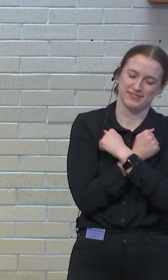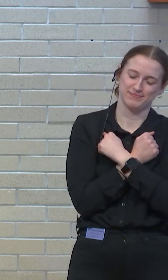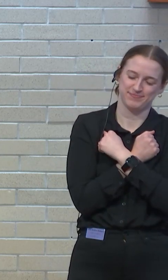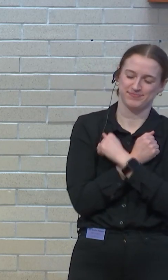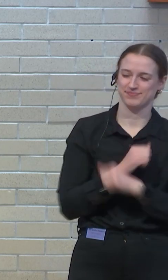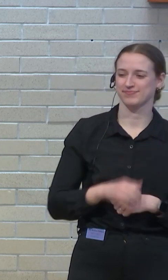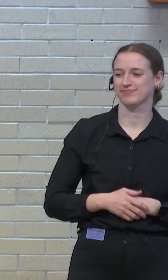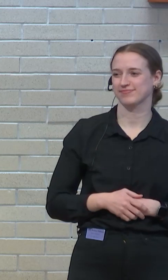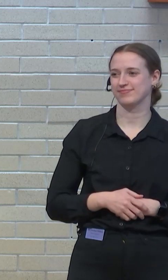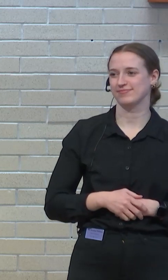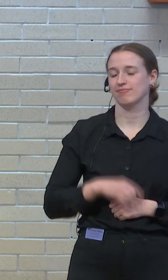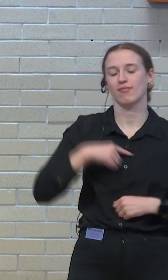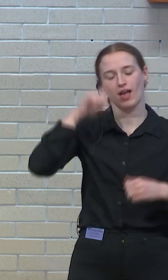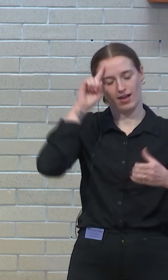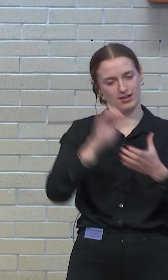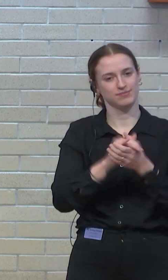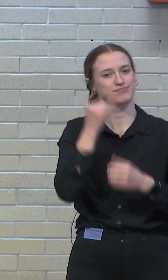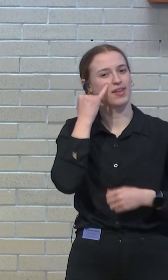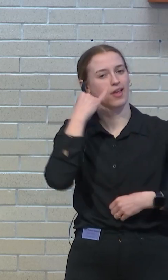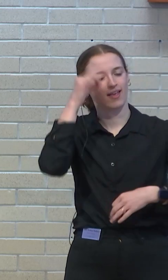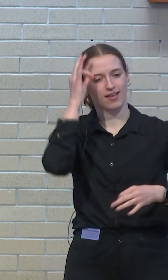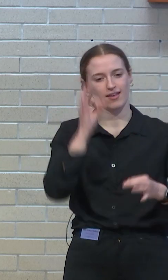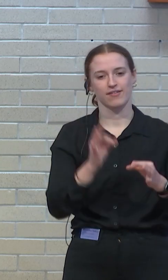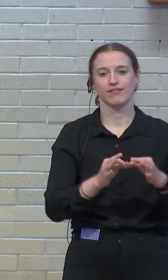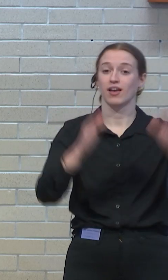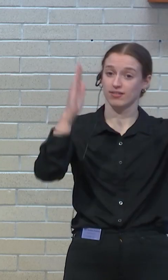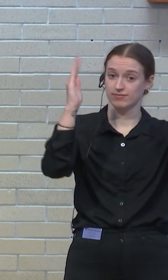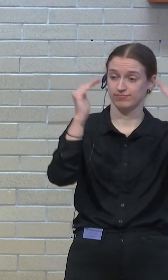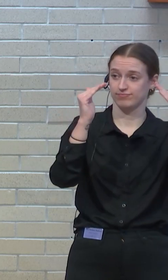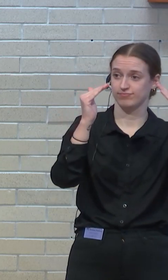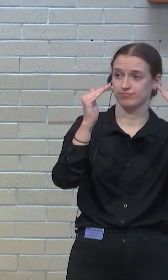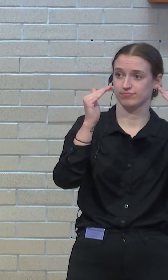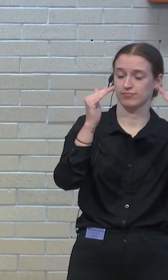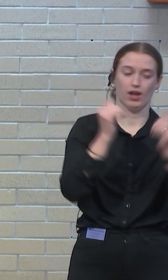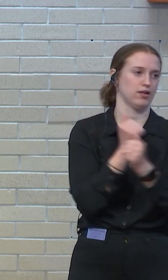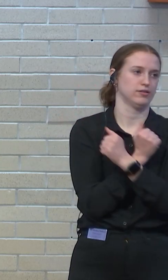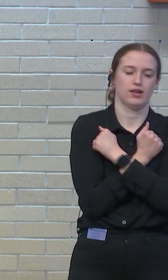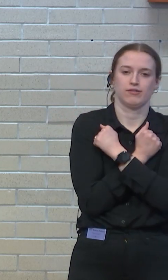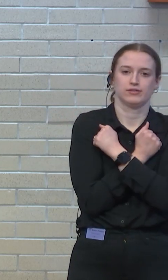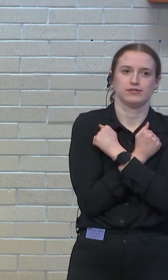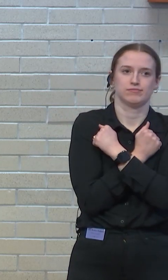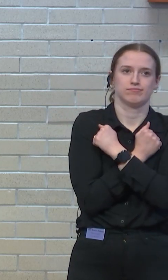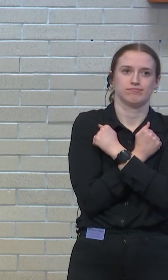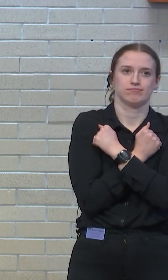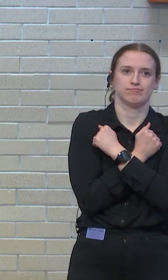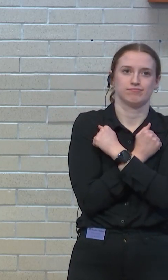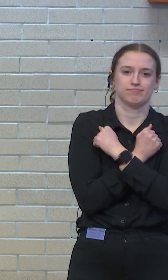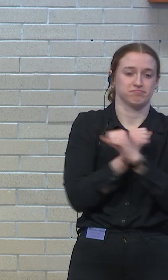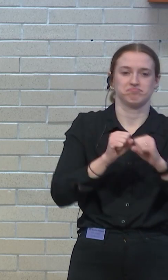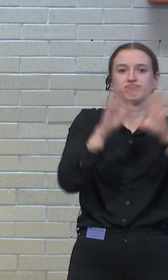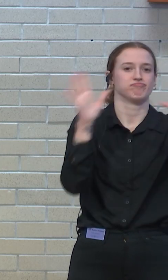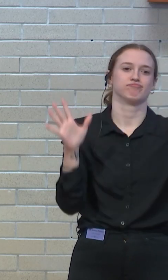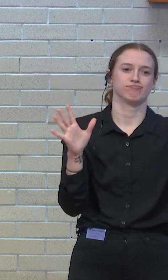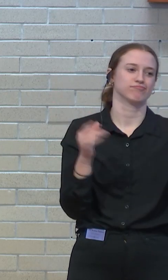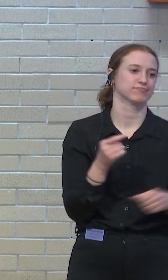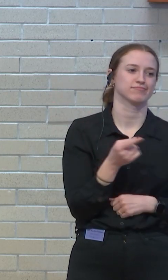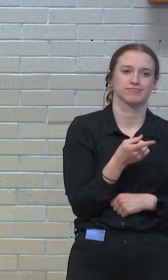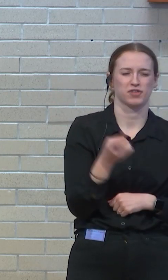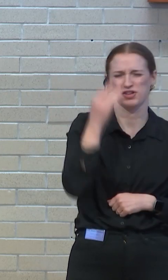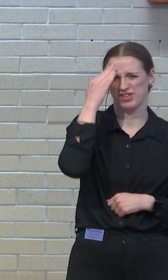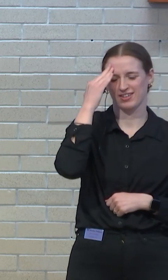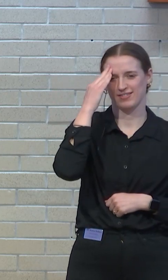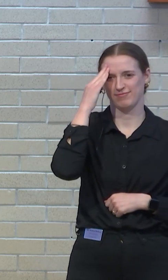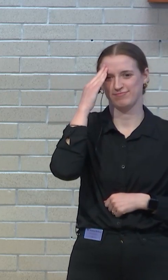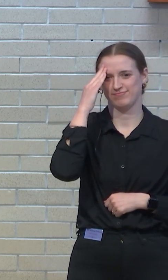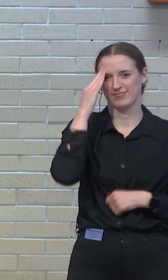I just believe that if we have faith and we have hope, love automatically shines through. So today we're going to focus on faith a